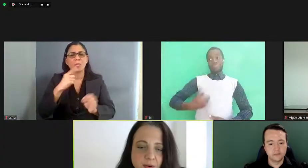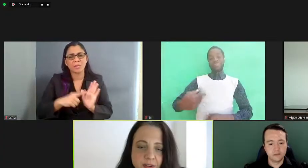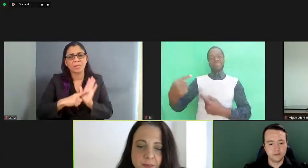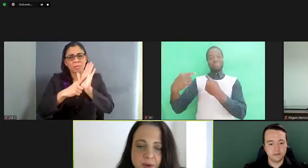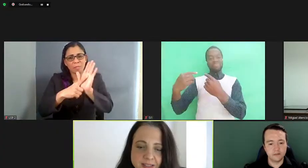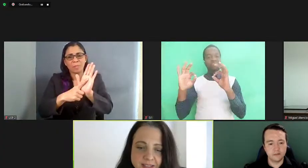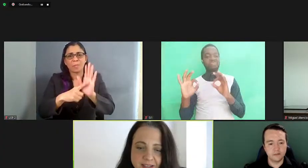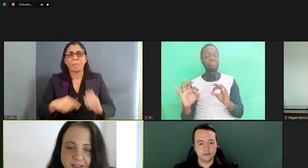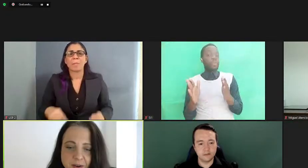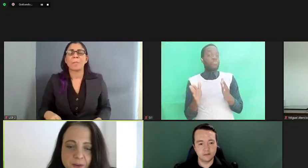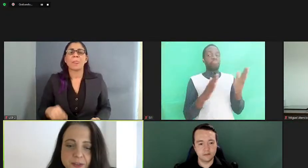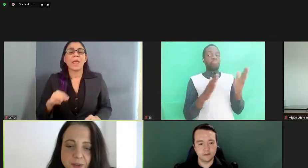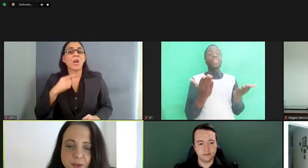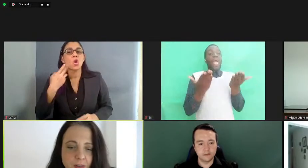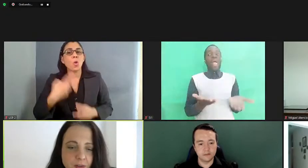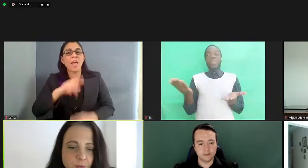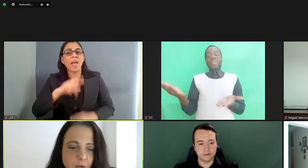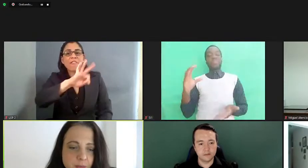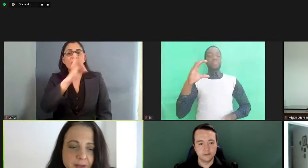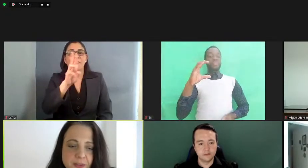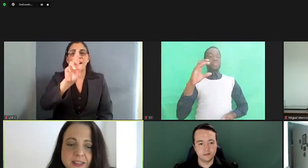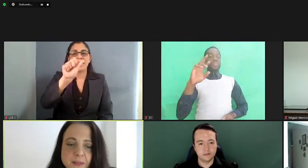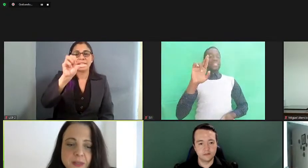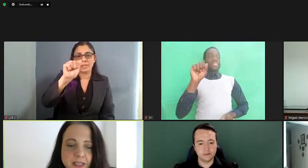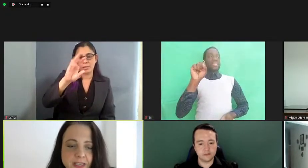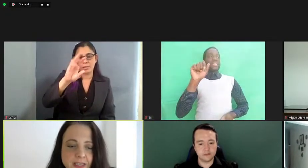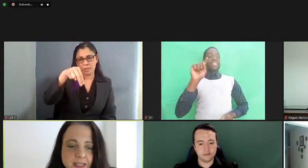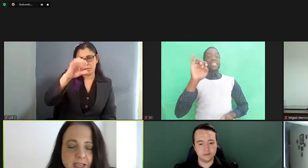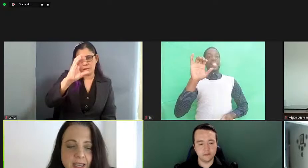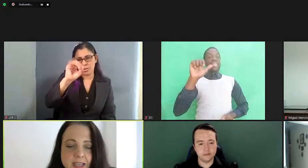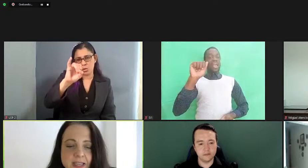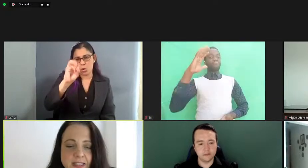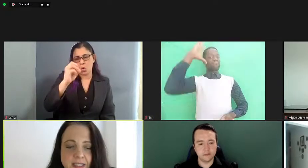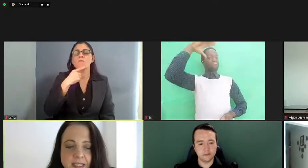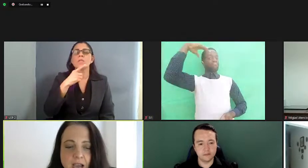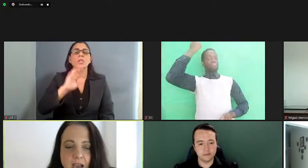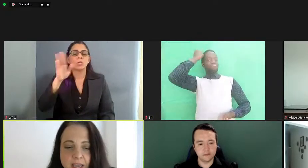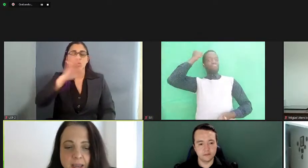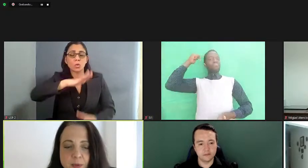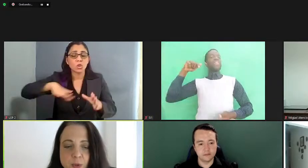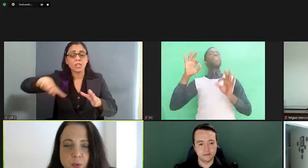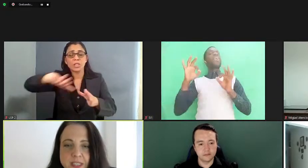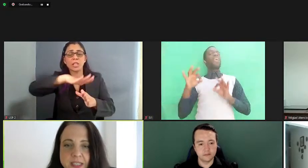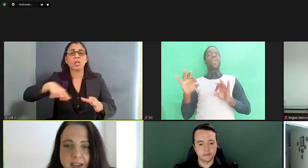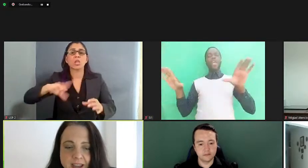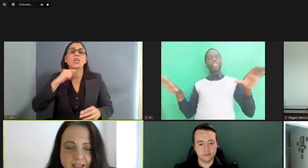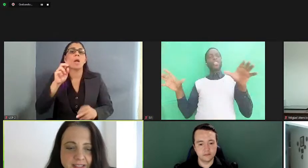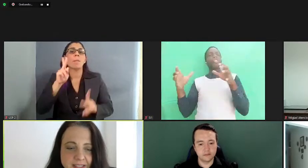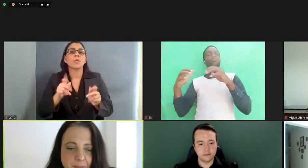founder and president of the circle of women with disabilities c-i-m-u-d-i-s